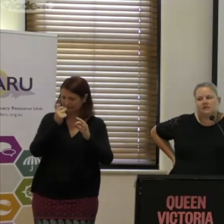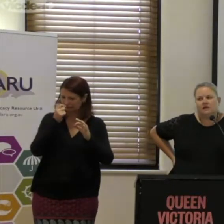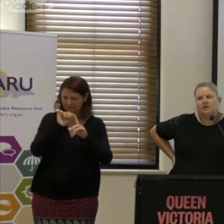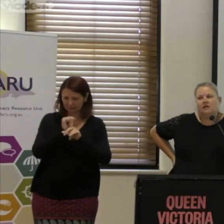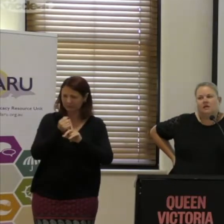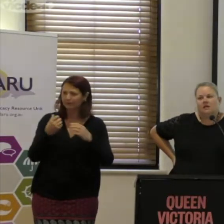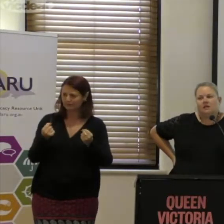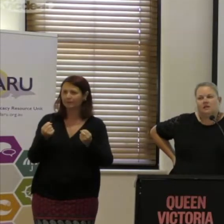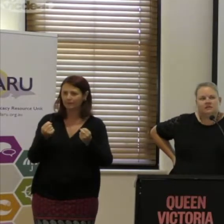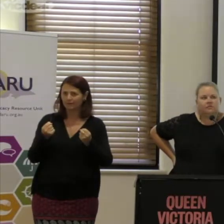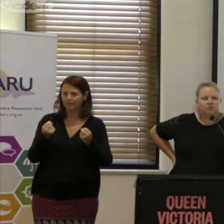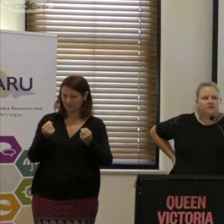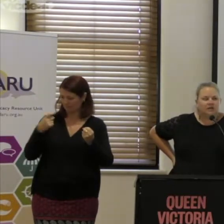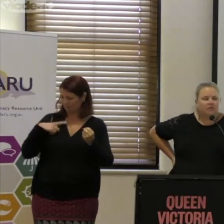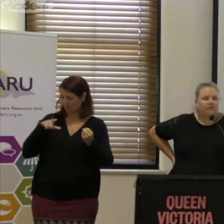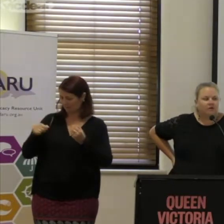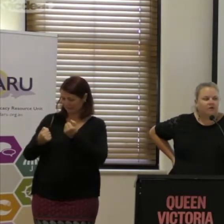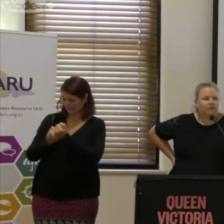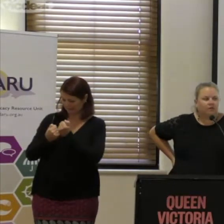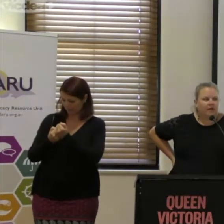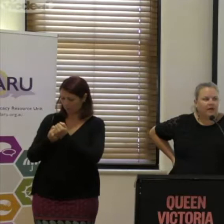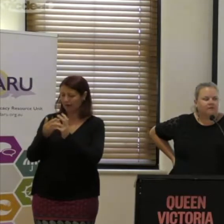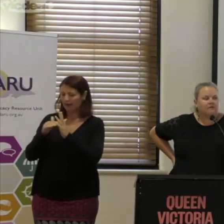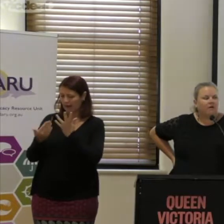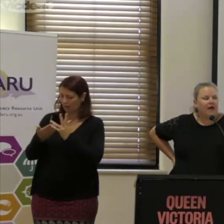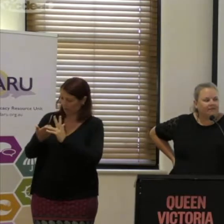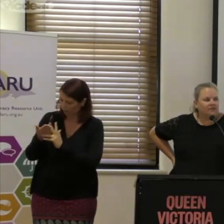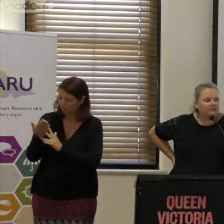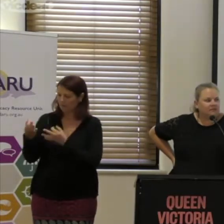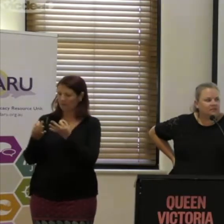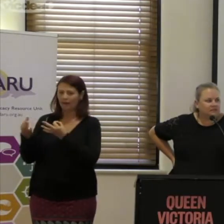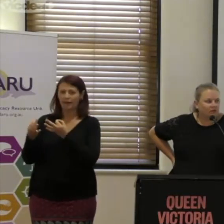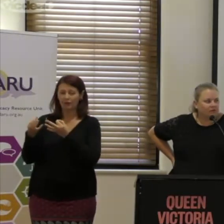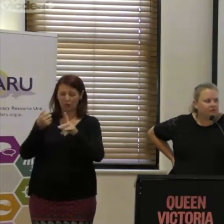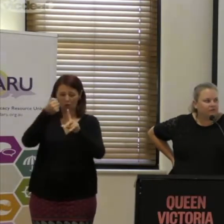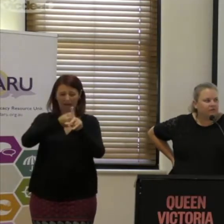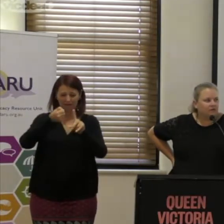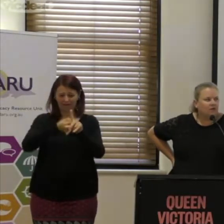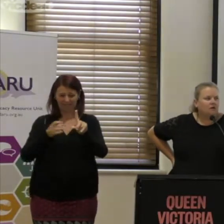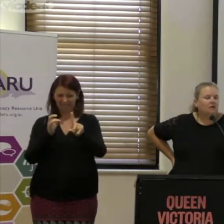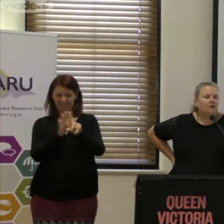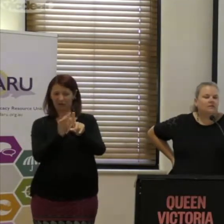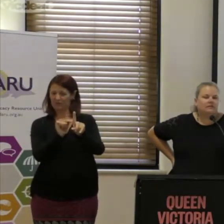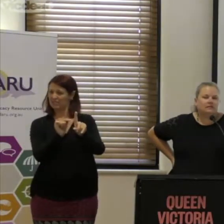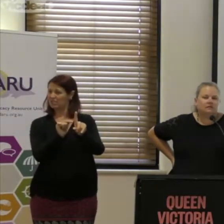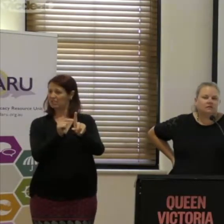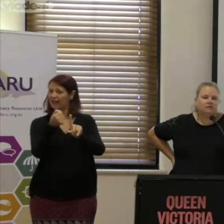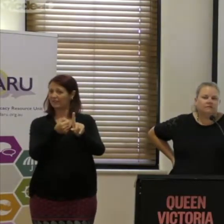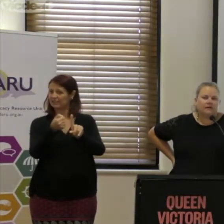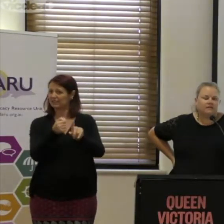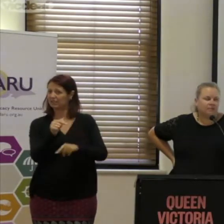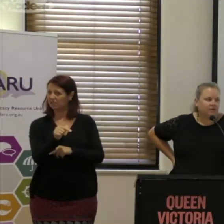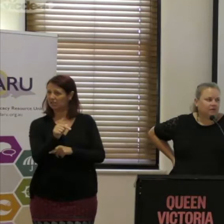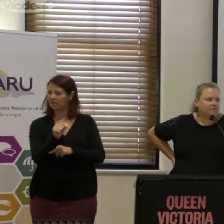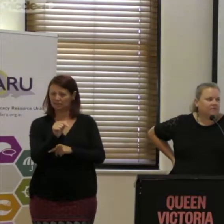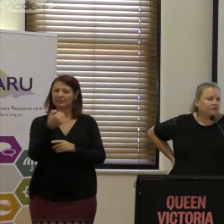that this support is now provided through a plan. So advocacy itself is still